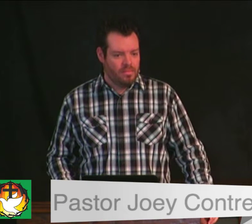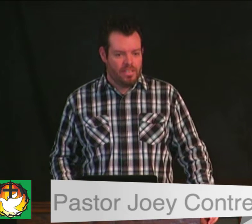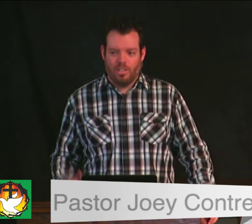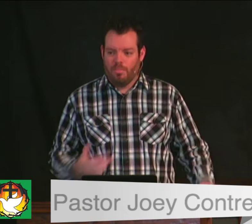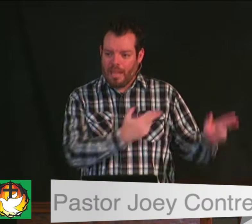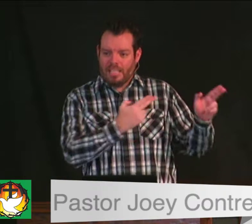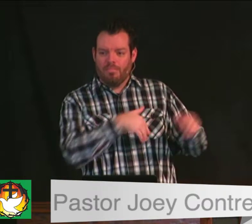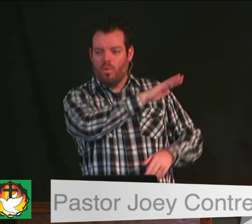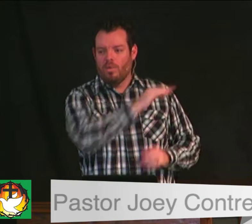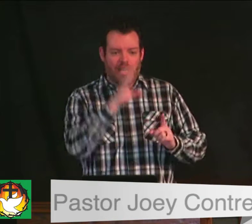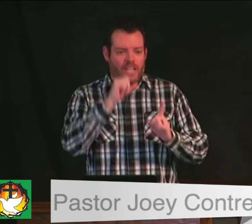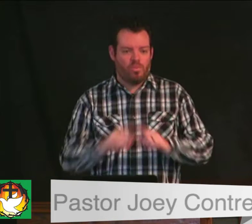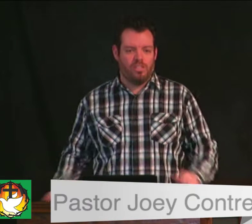until you blast him away with God's words.